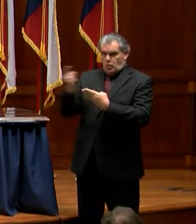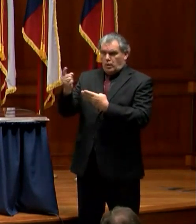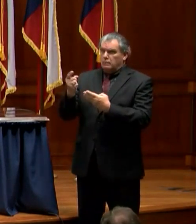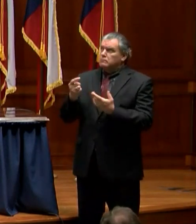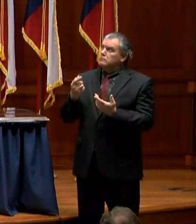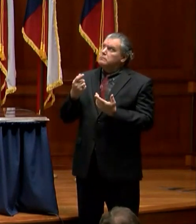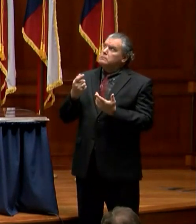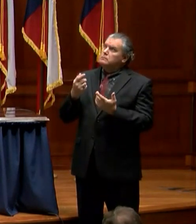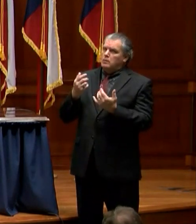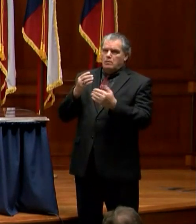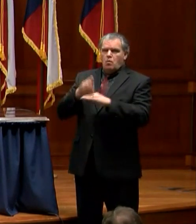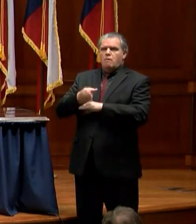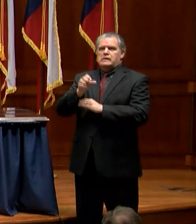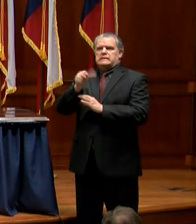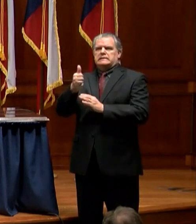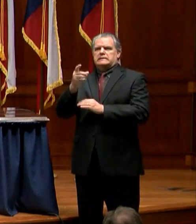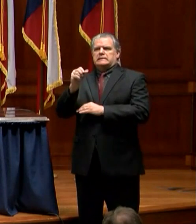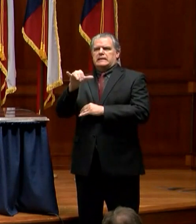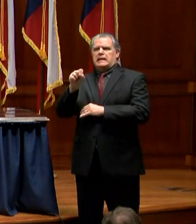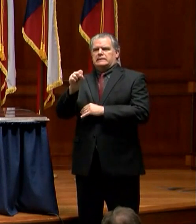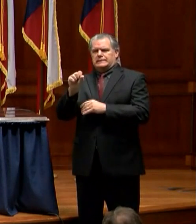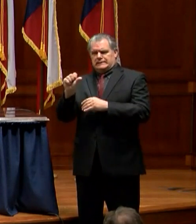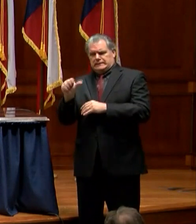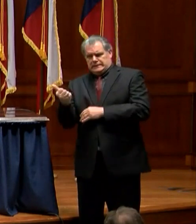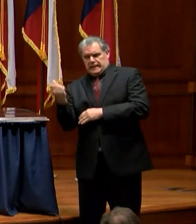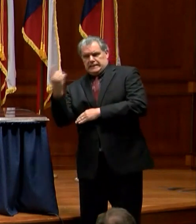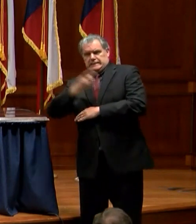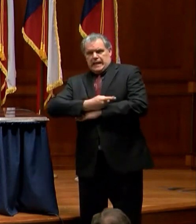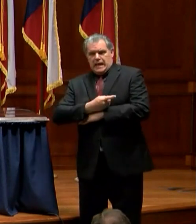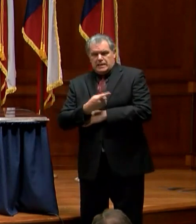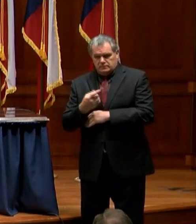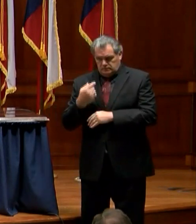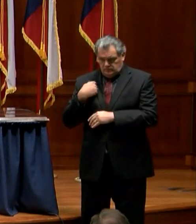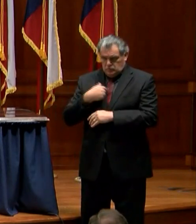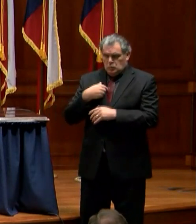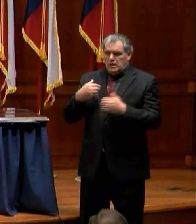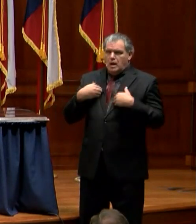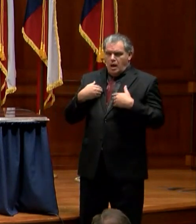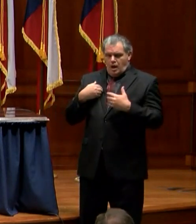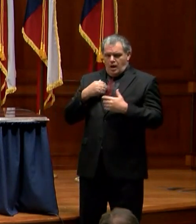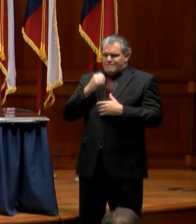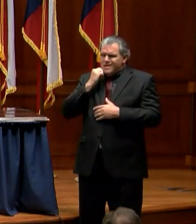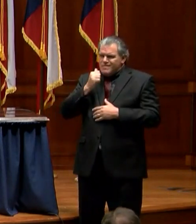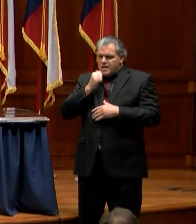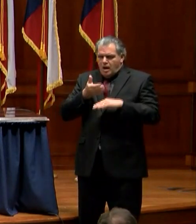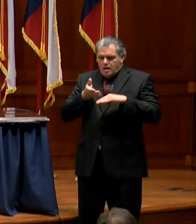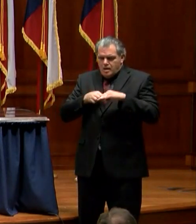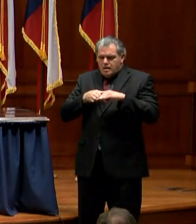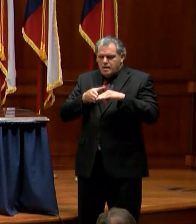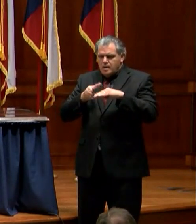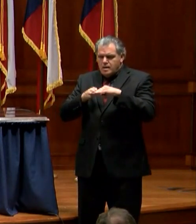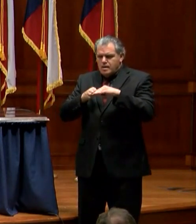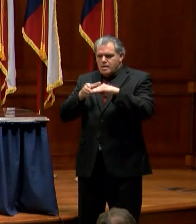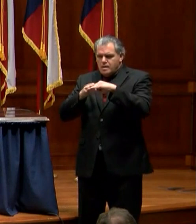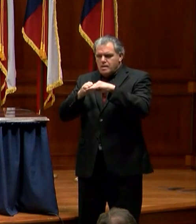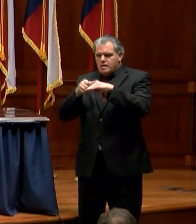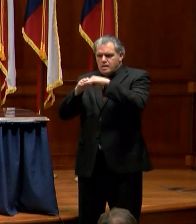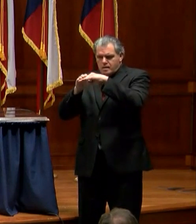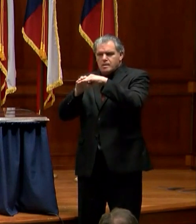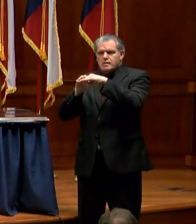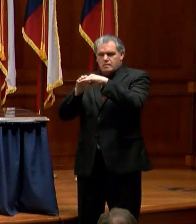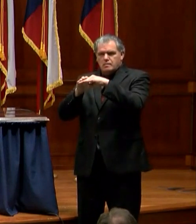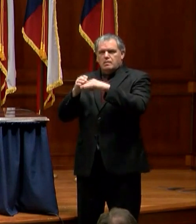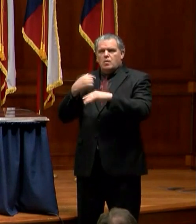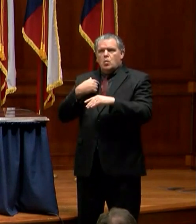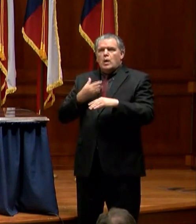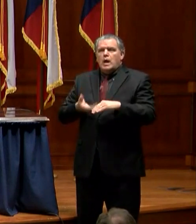least 10 days now, if not longer than that, we've had a daily sequential, day-over-day compounded rate of increasing